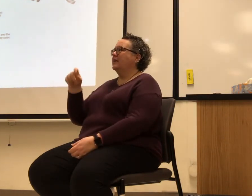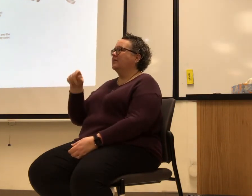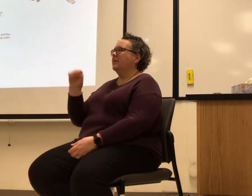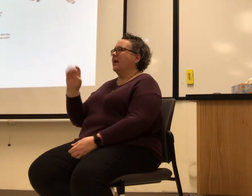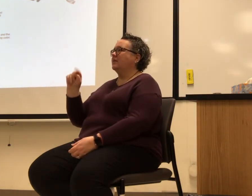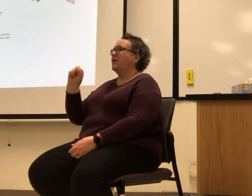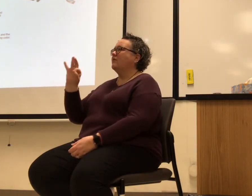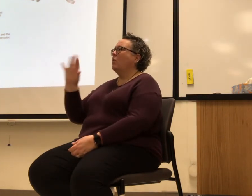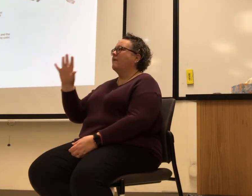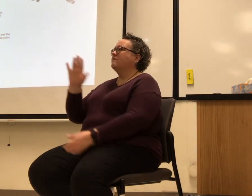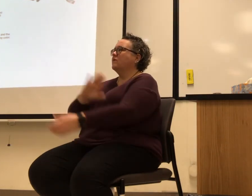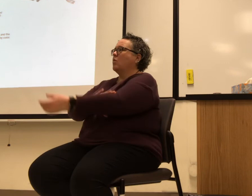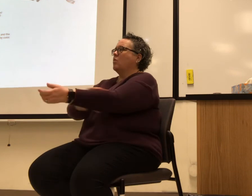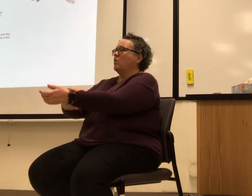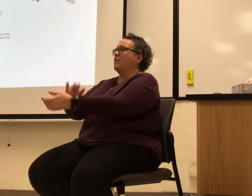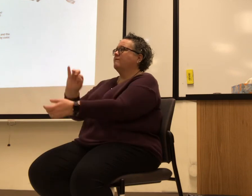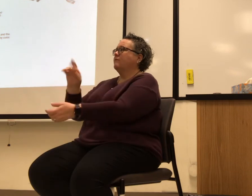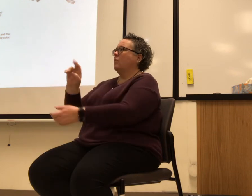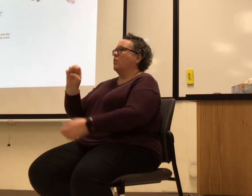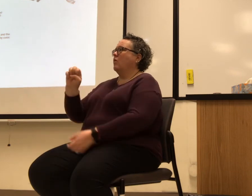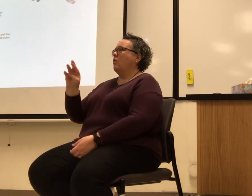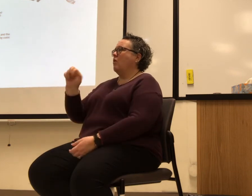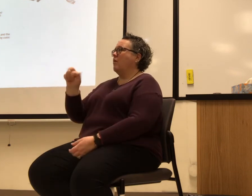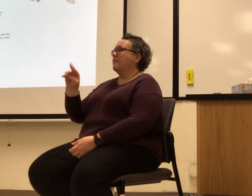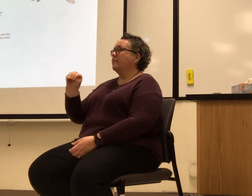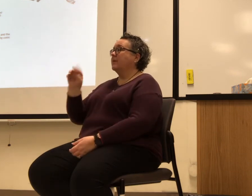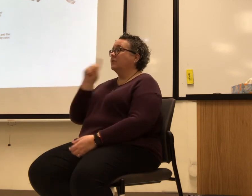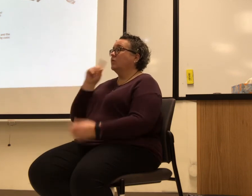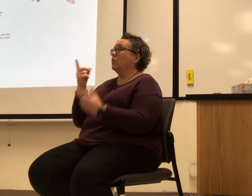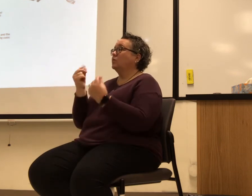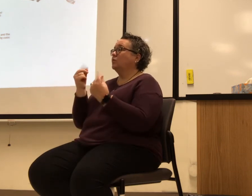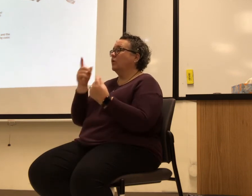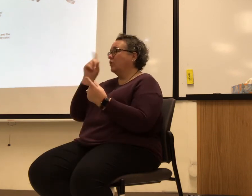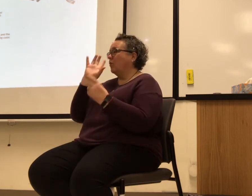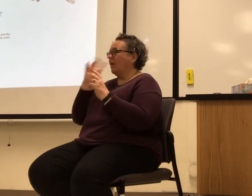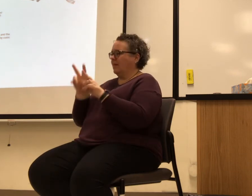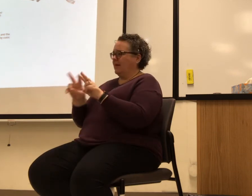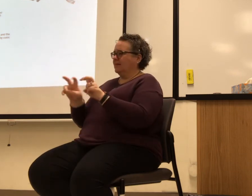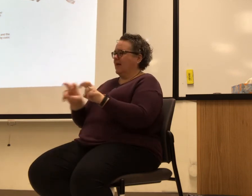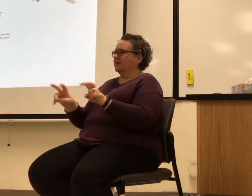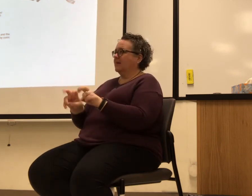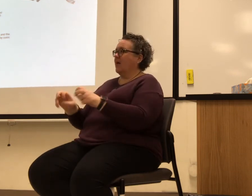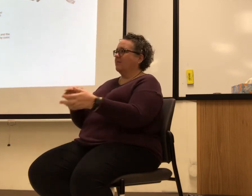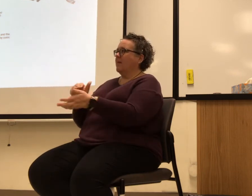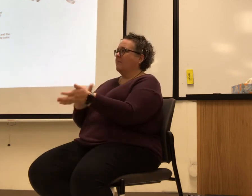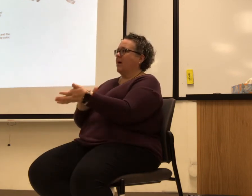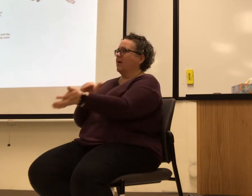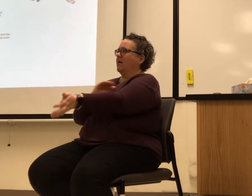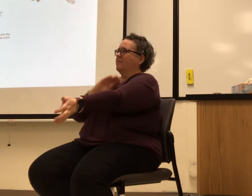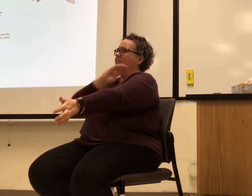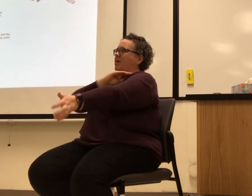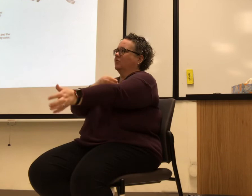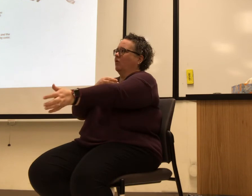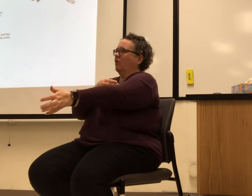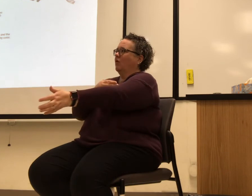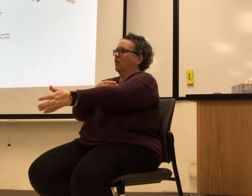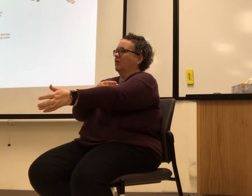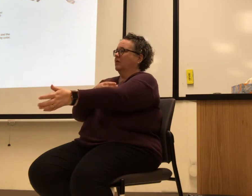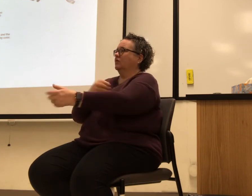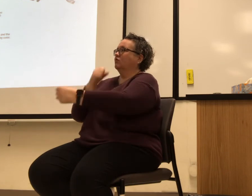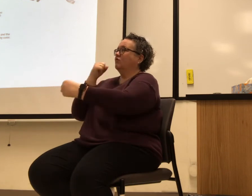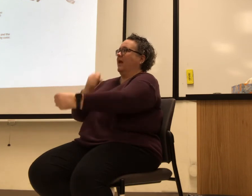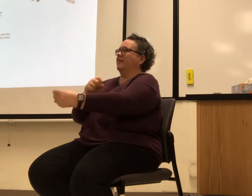So when you do that, you're going to assess the muscle strength of these muscles, which control grip.